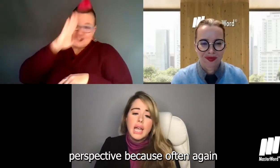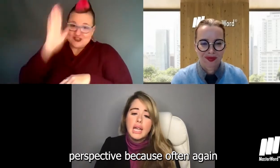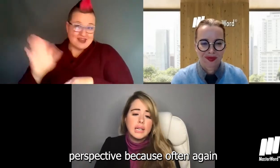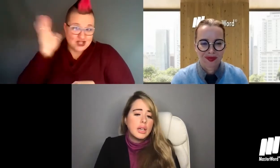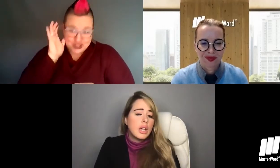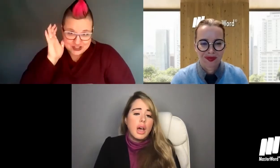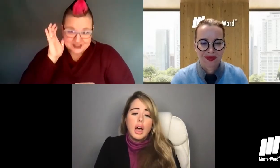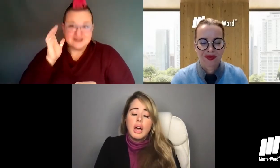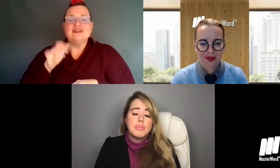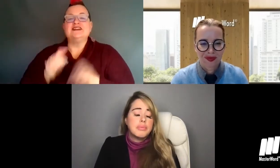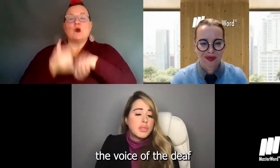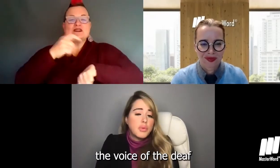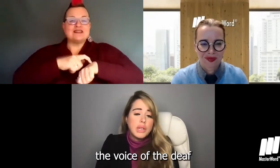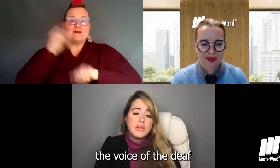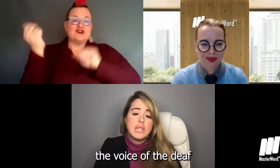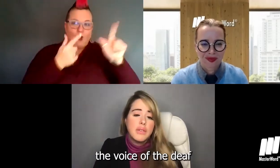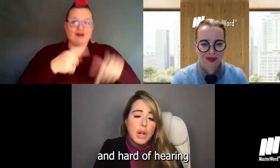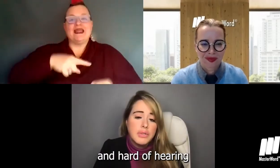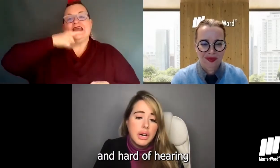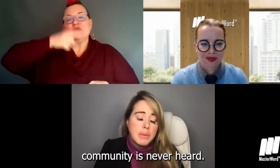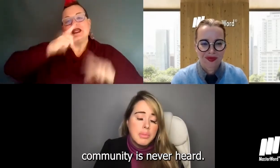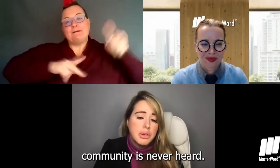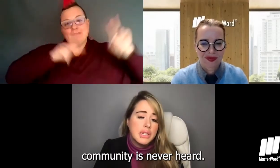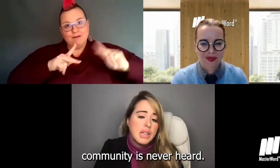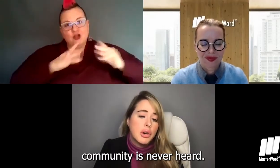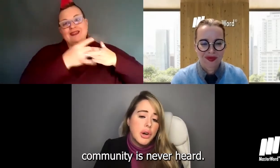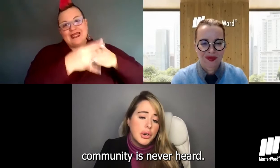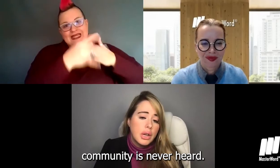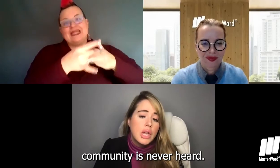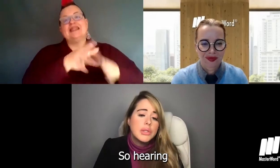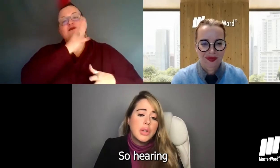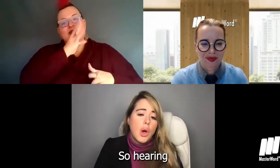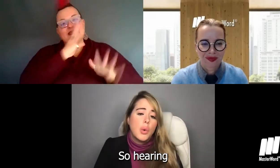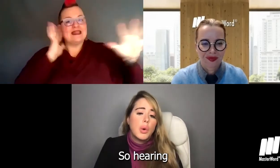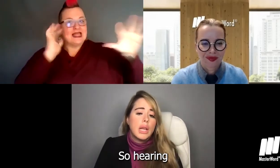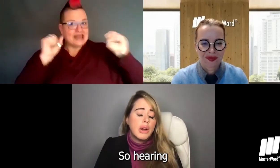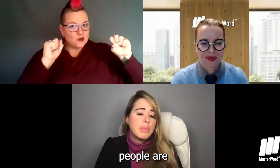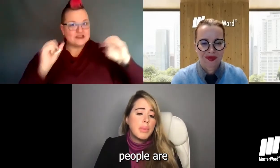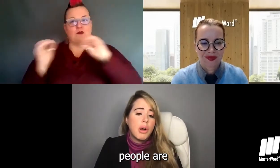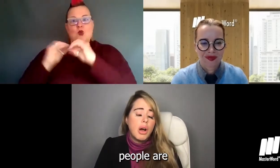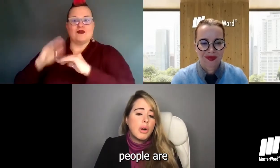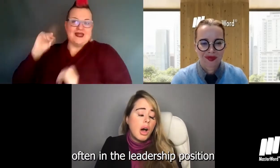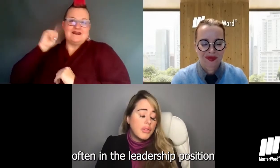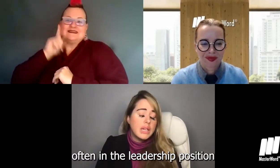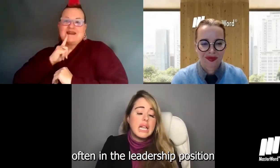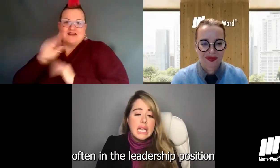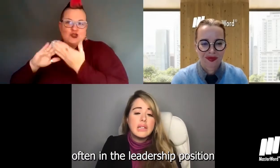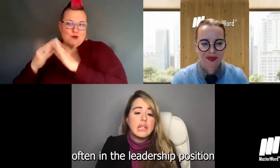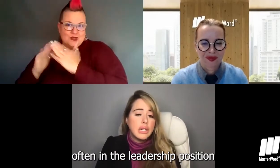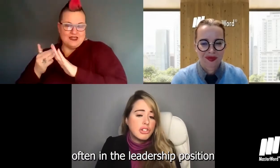again, the voice of the deaf and hard of hearing community is never heard. So hearing people are often in the leadership